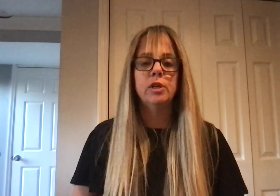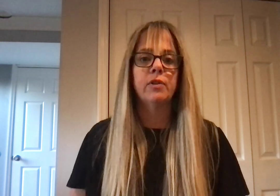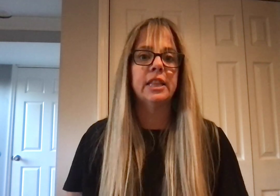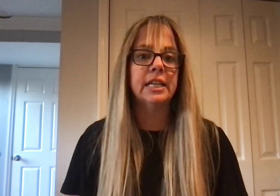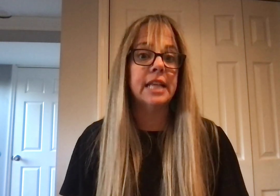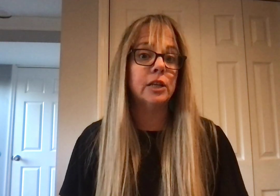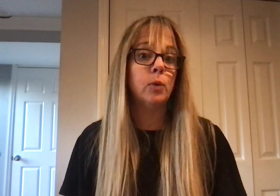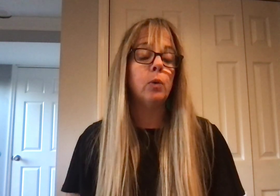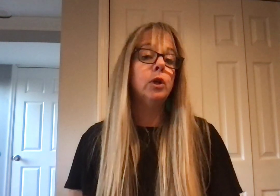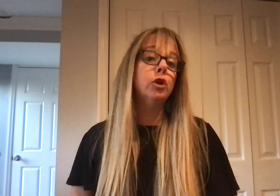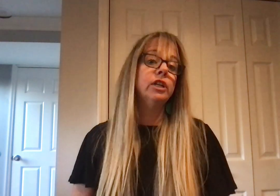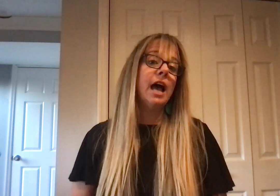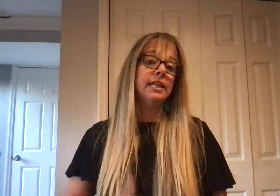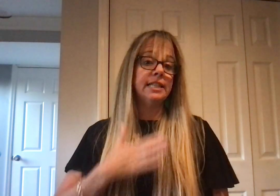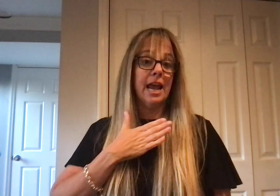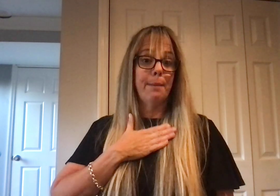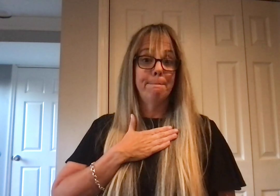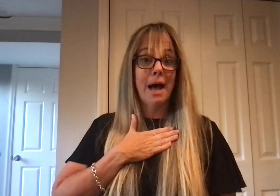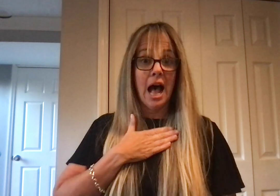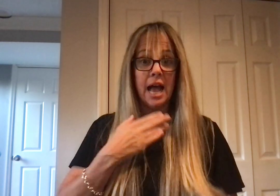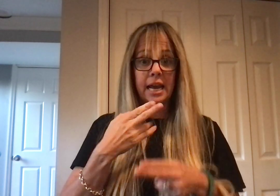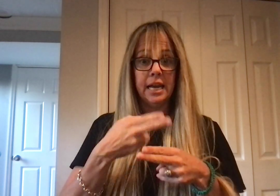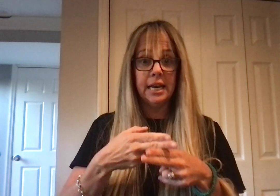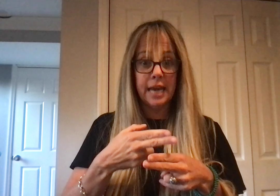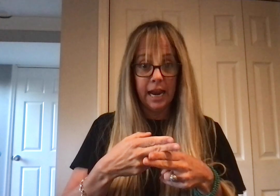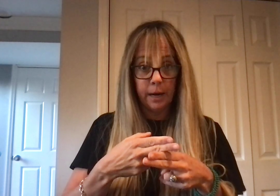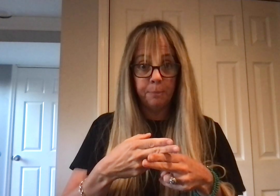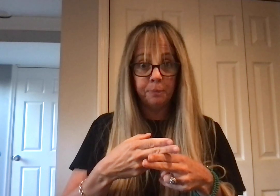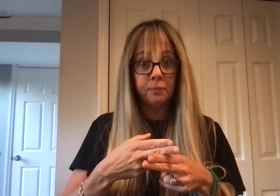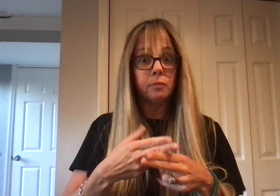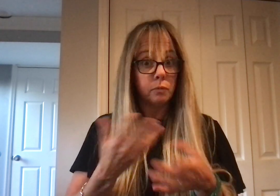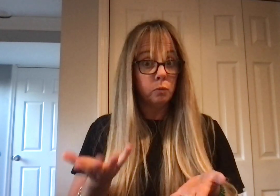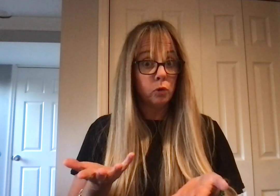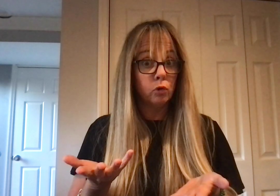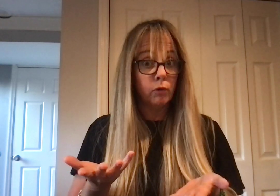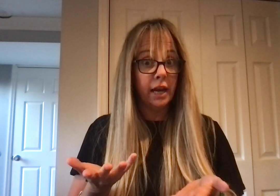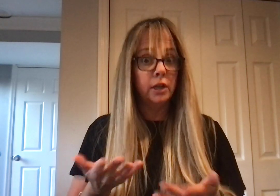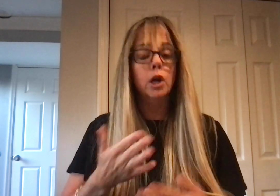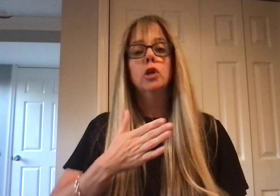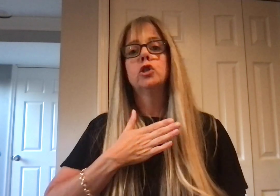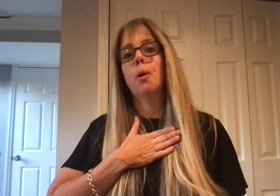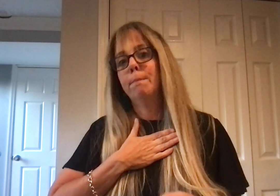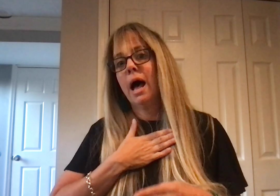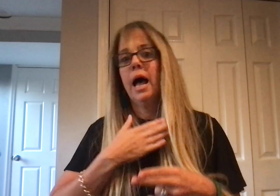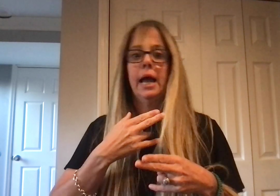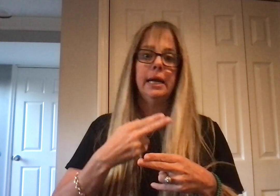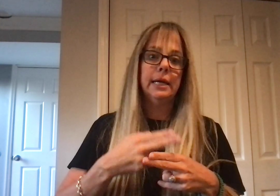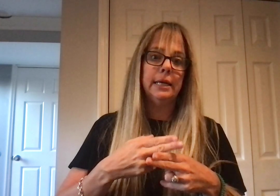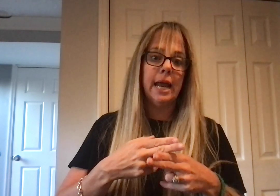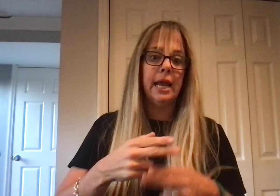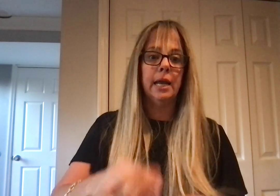different things last week. We learned how to say my name, right? So my name,